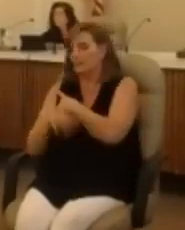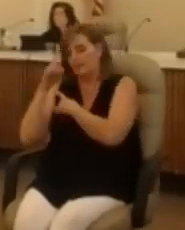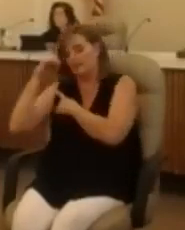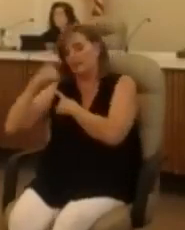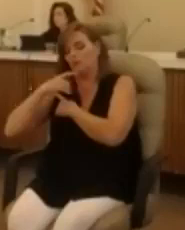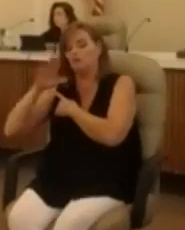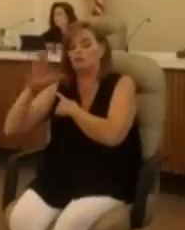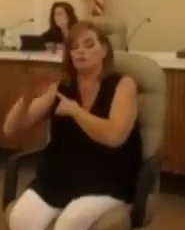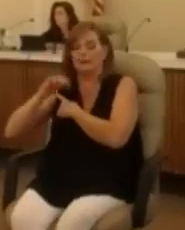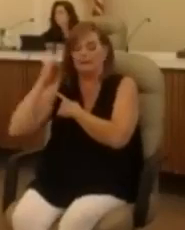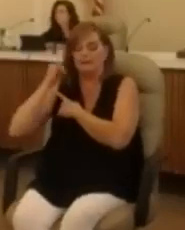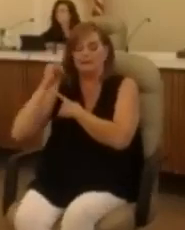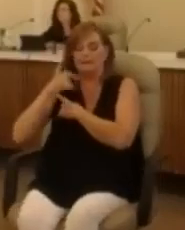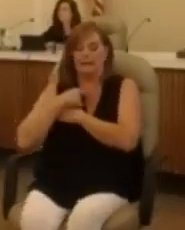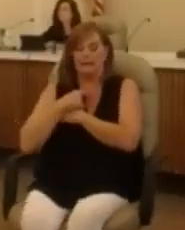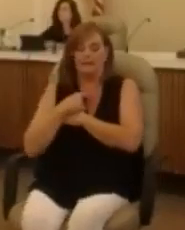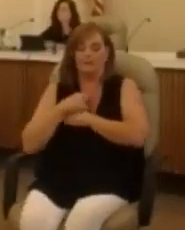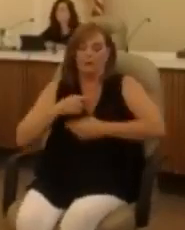this project.